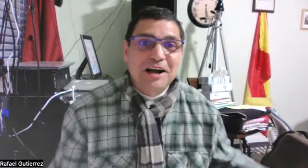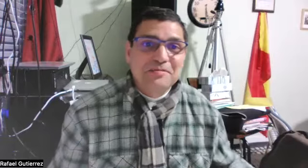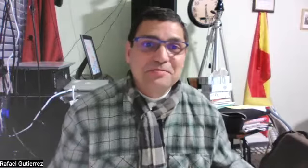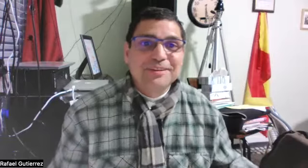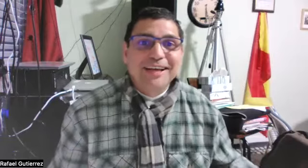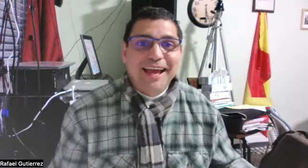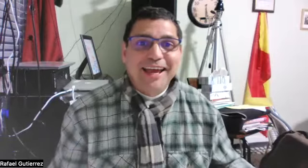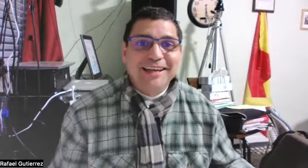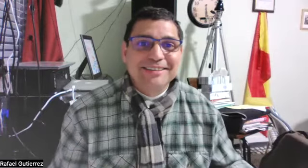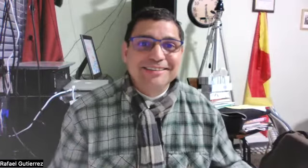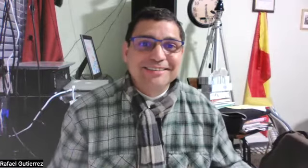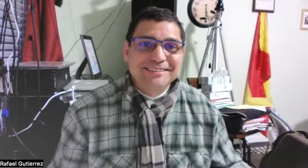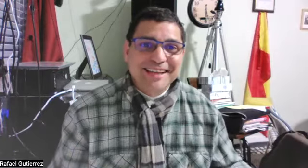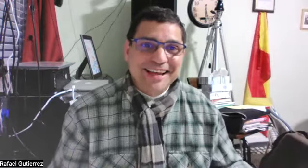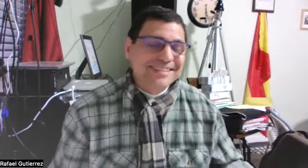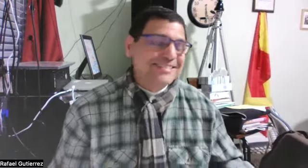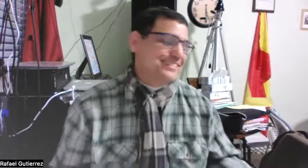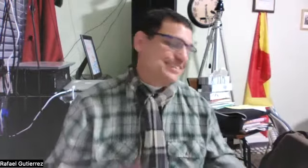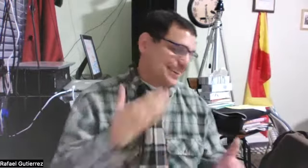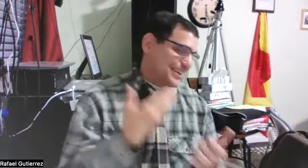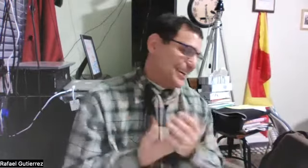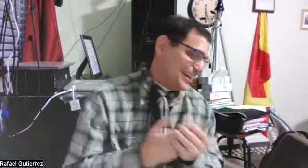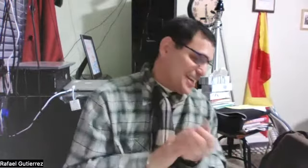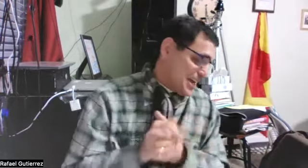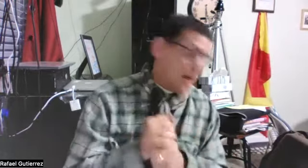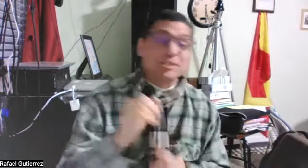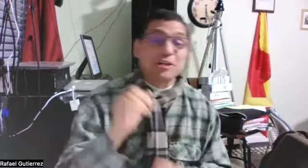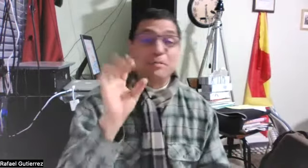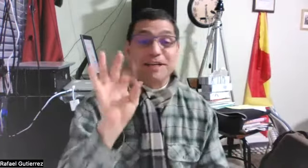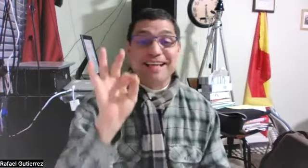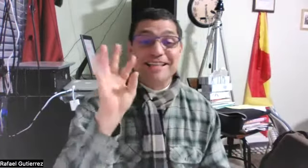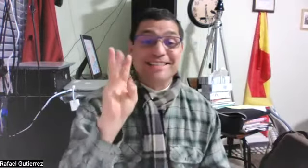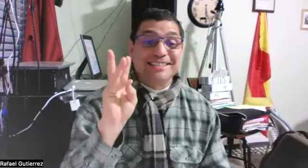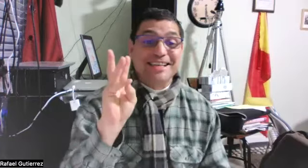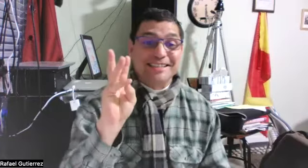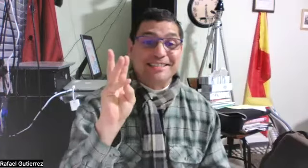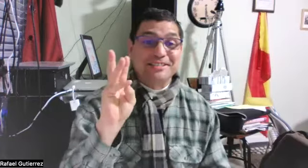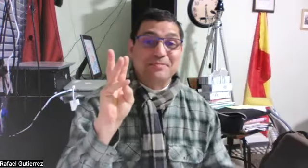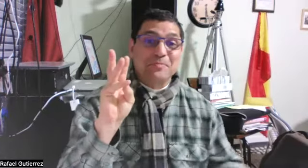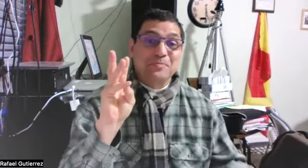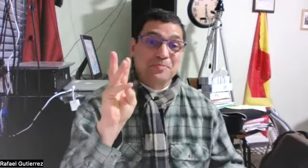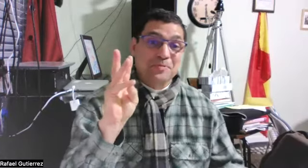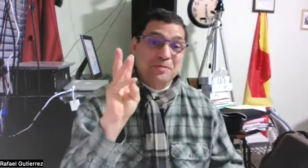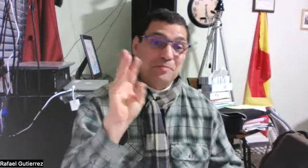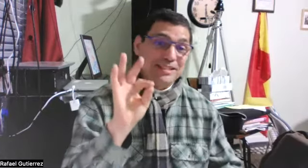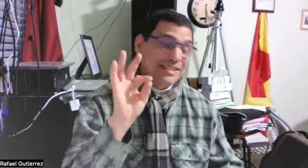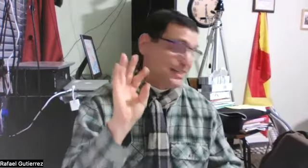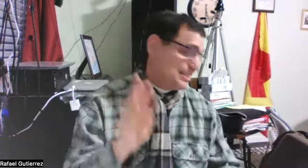Jump and dance. Good. Now let's go to page 96. Page